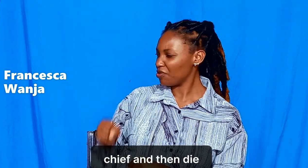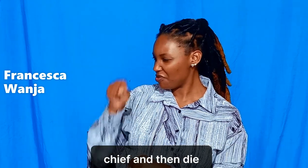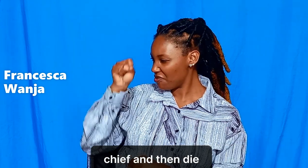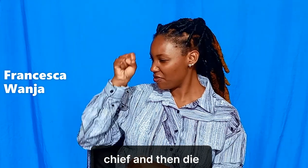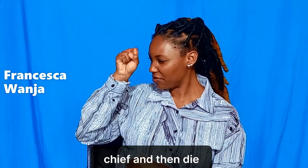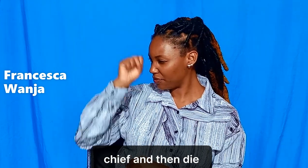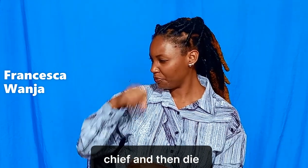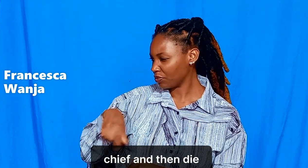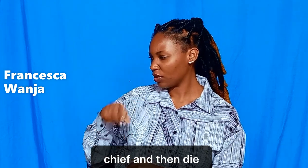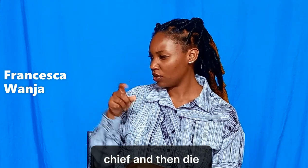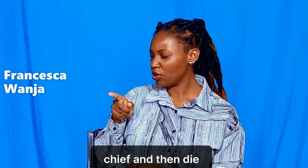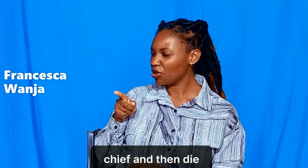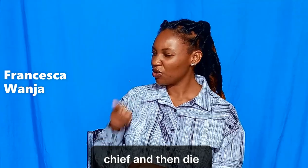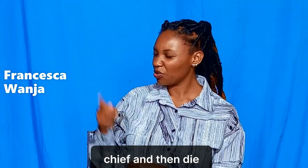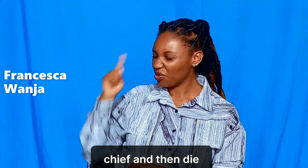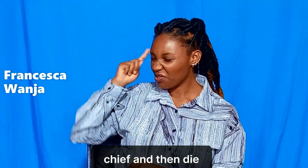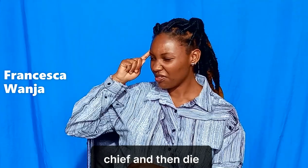chief and then die? Why?